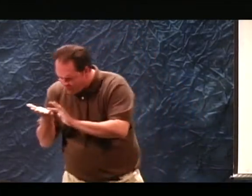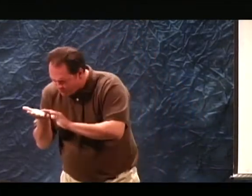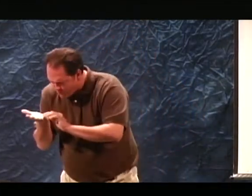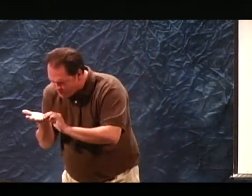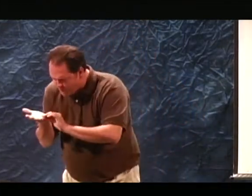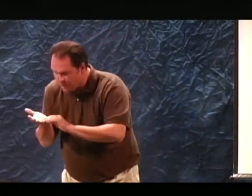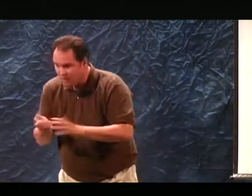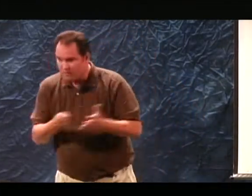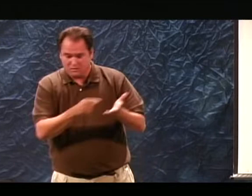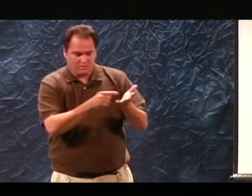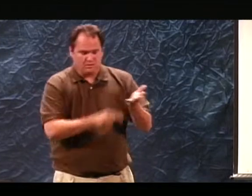christ